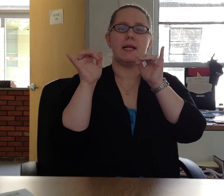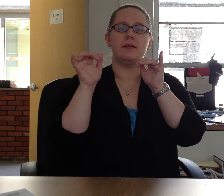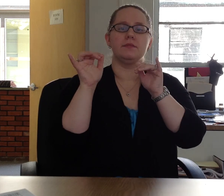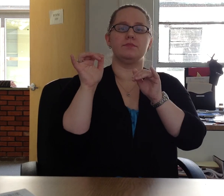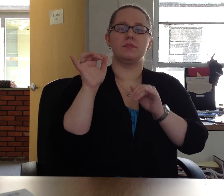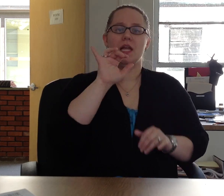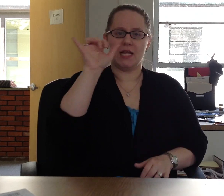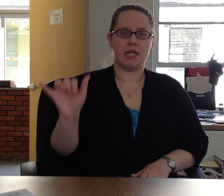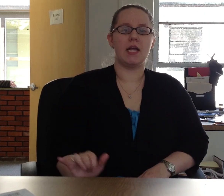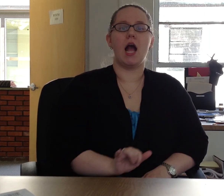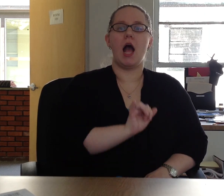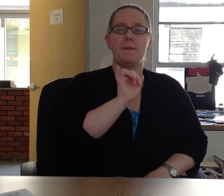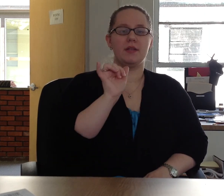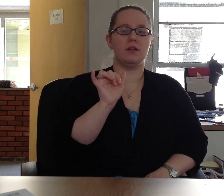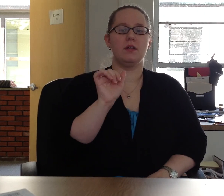ANISAKNISAKIS,